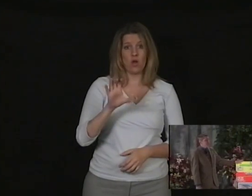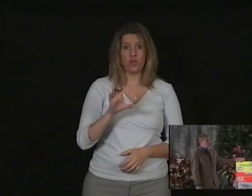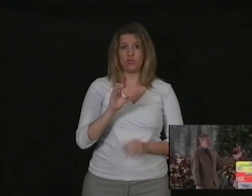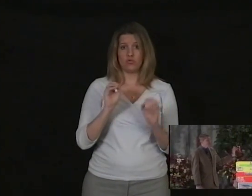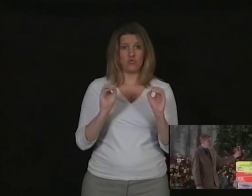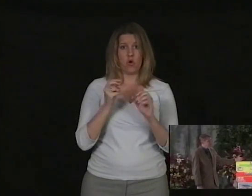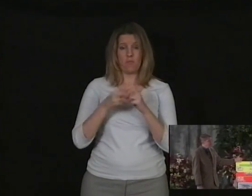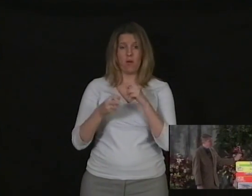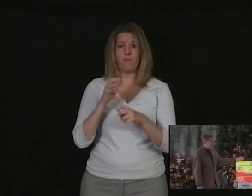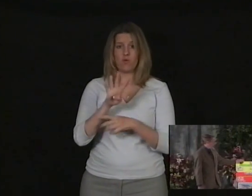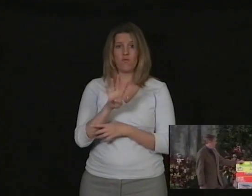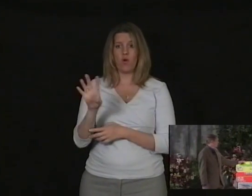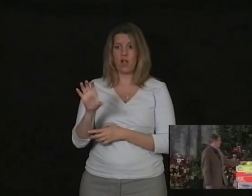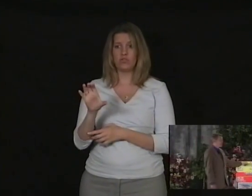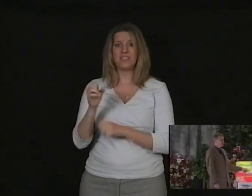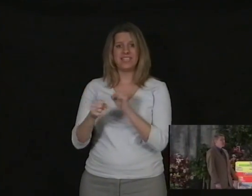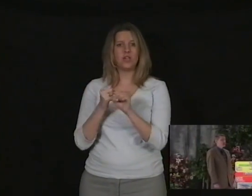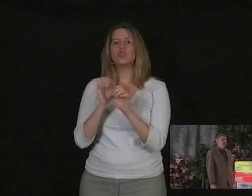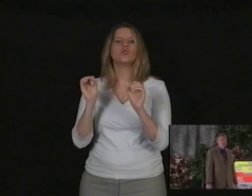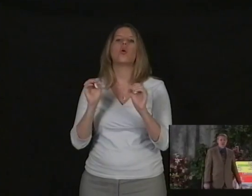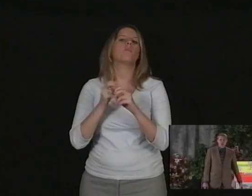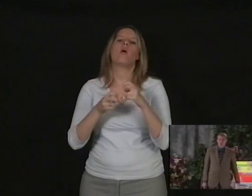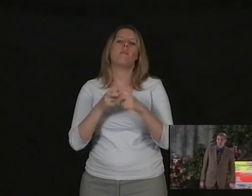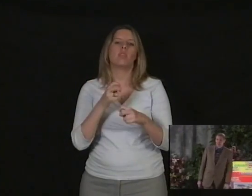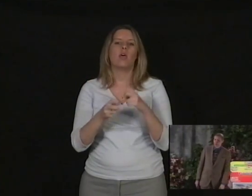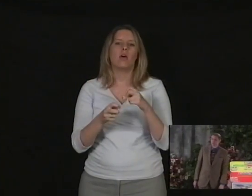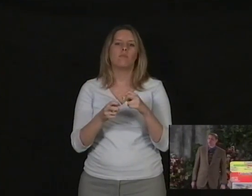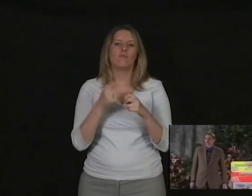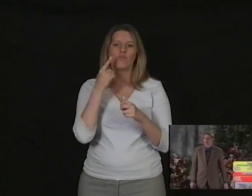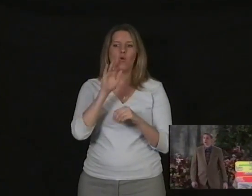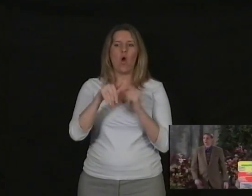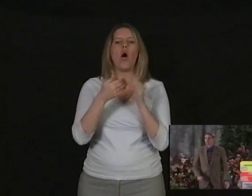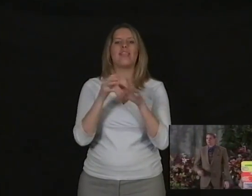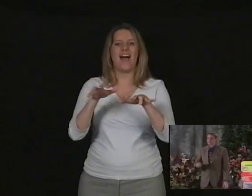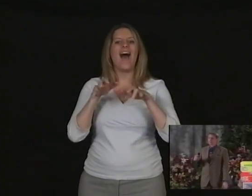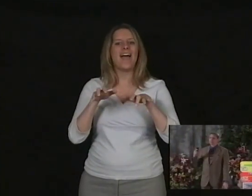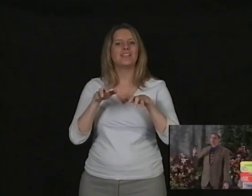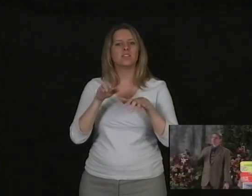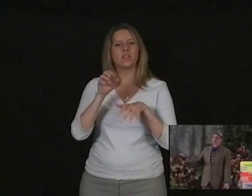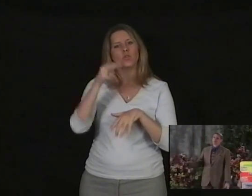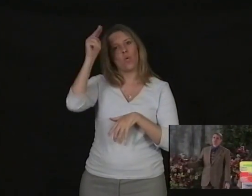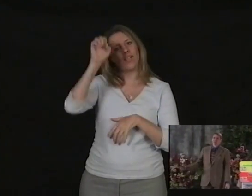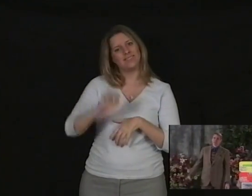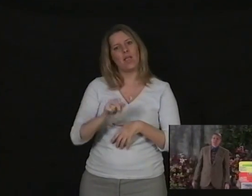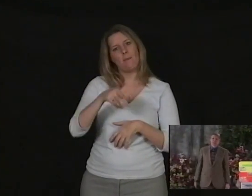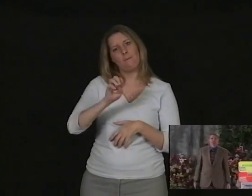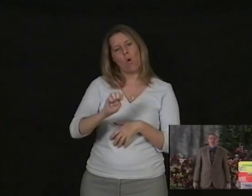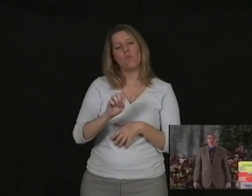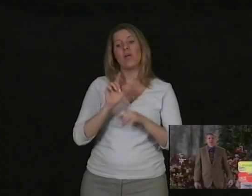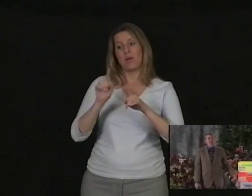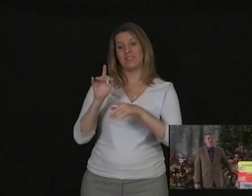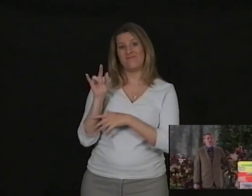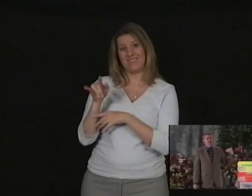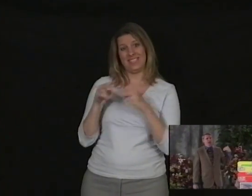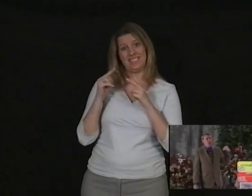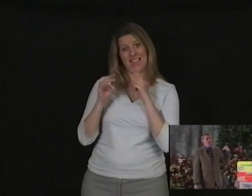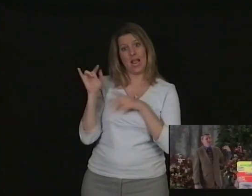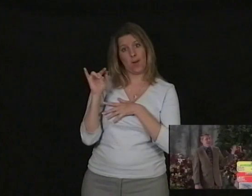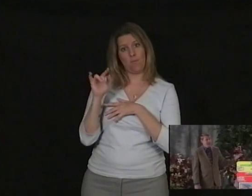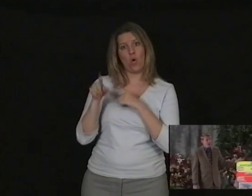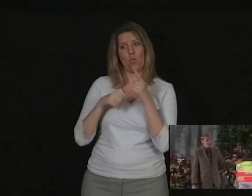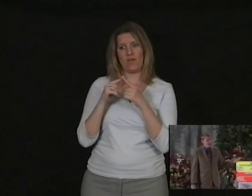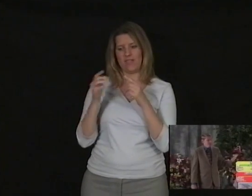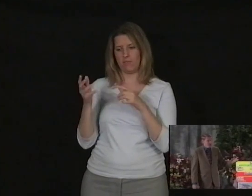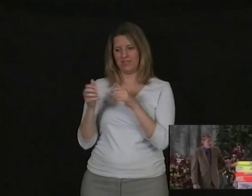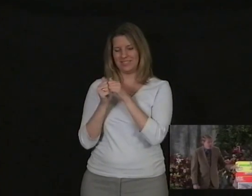problem. 4,400 years is no problem to account for all the ice at the North and South Pole. Well, I went up and visited the airport where they're putting this thing together. I got to talk to the guy who